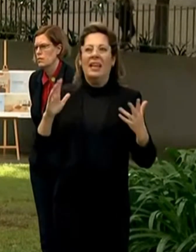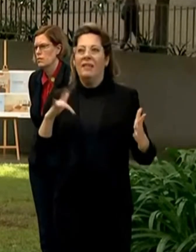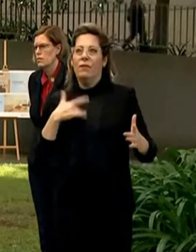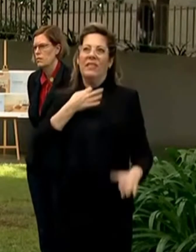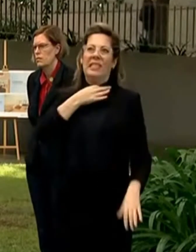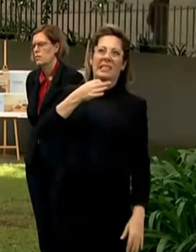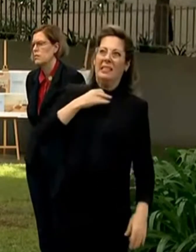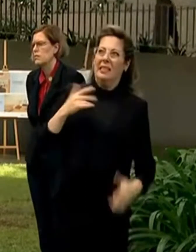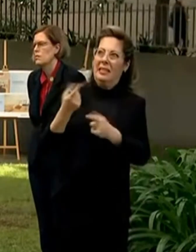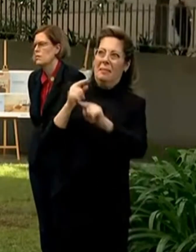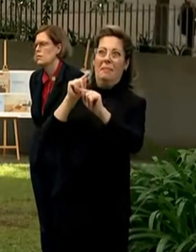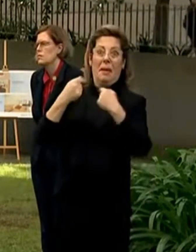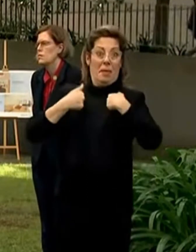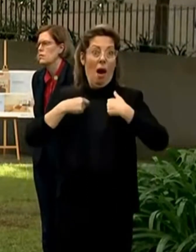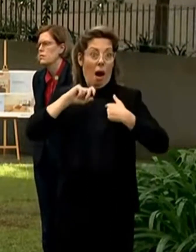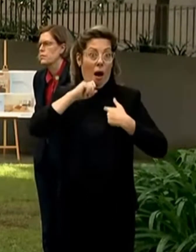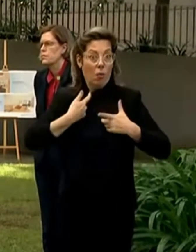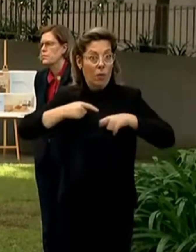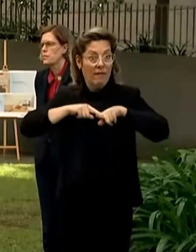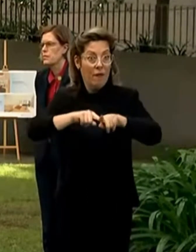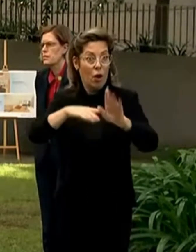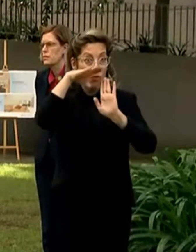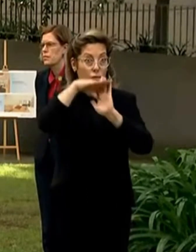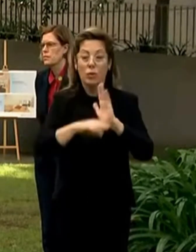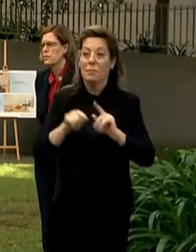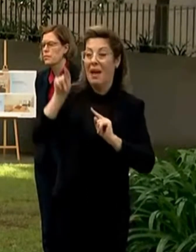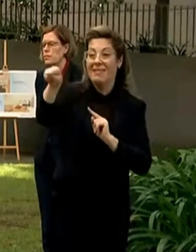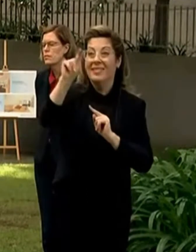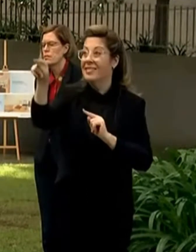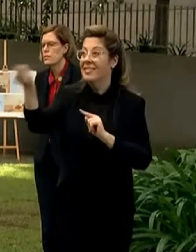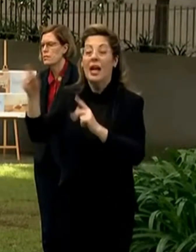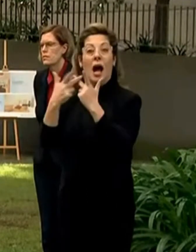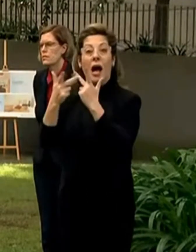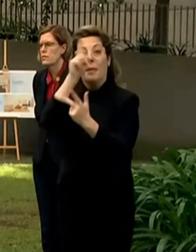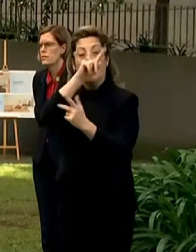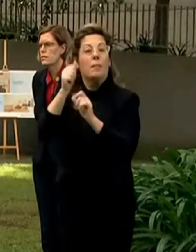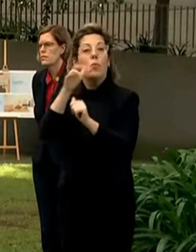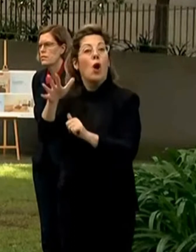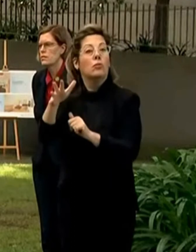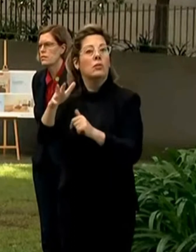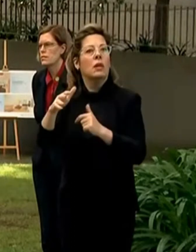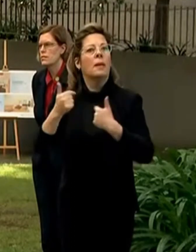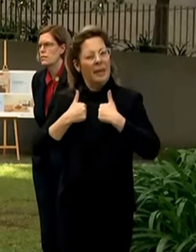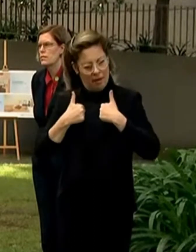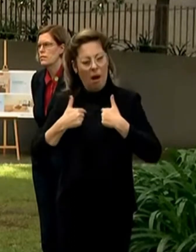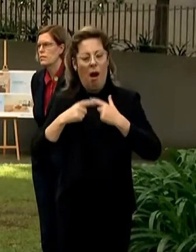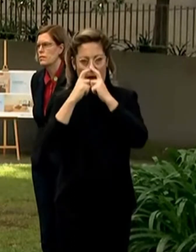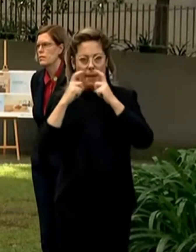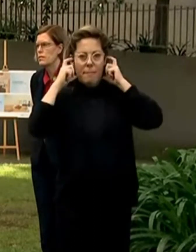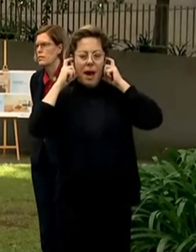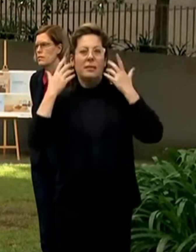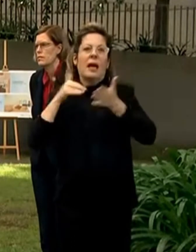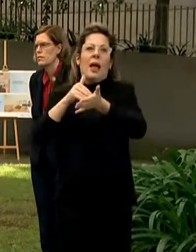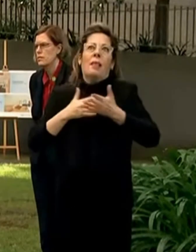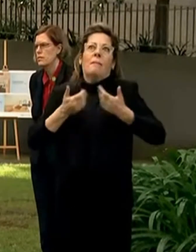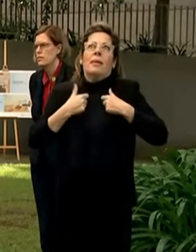be in a situation where there will be some crowds, that not everybody can maintain social distancing all of the time, that you should be wearing a